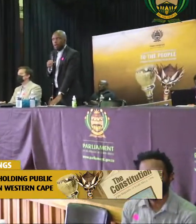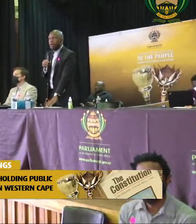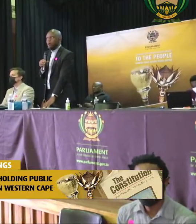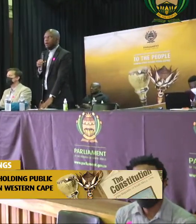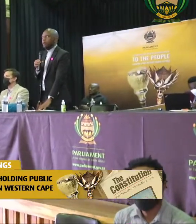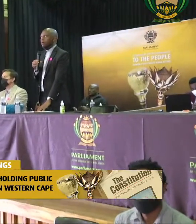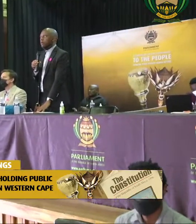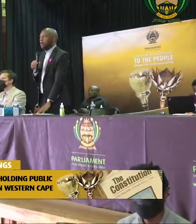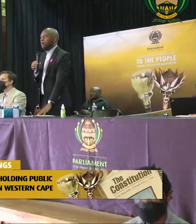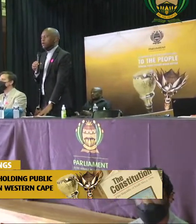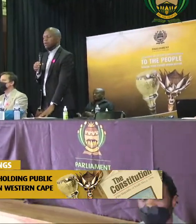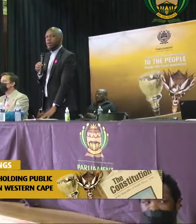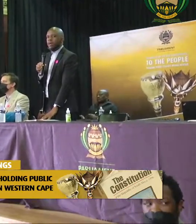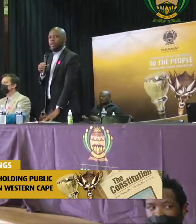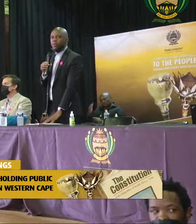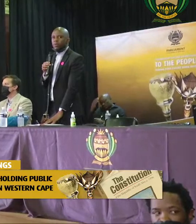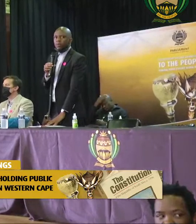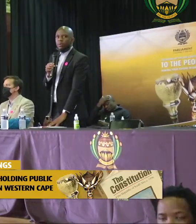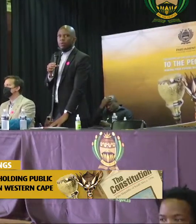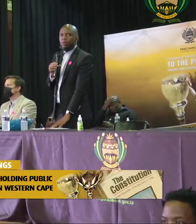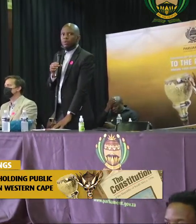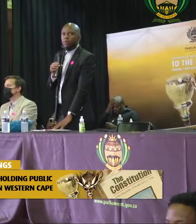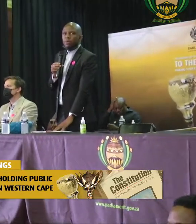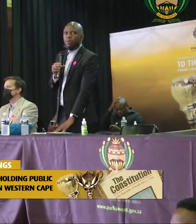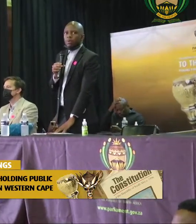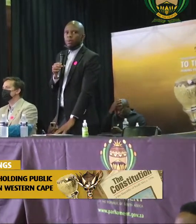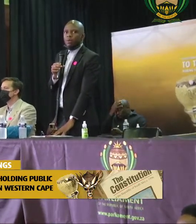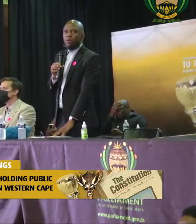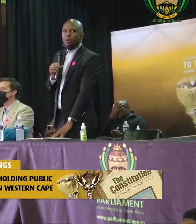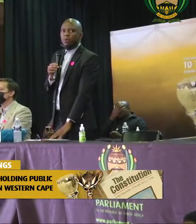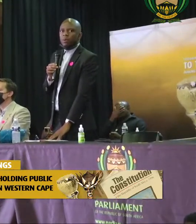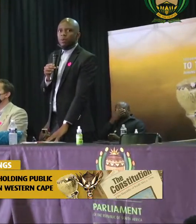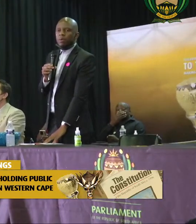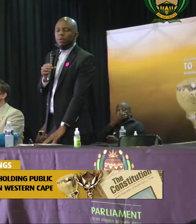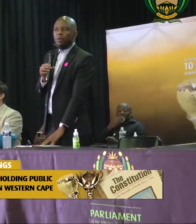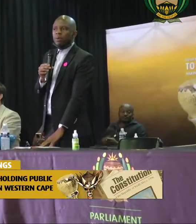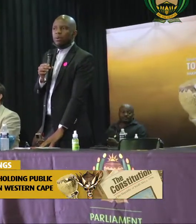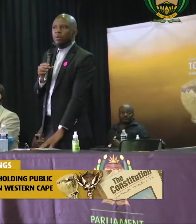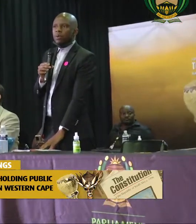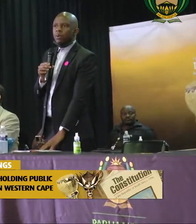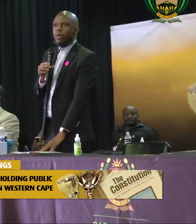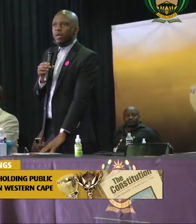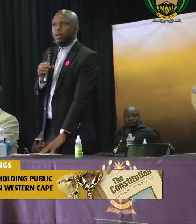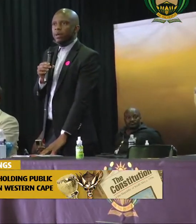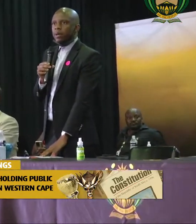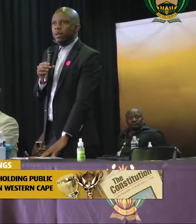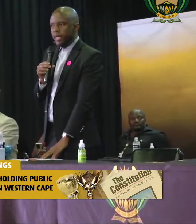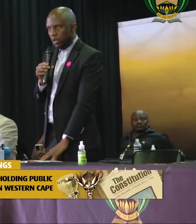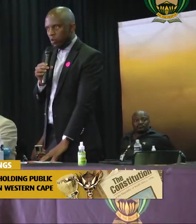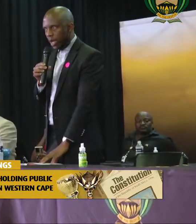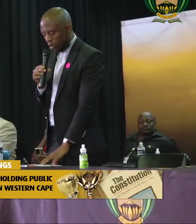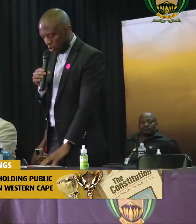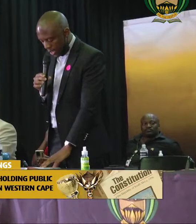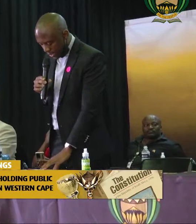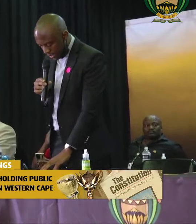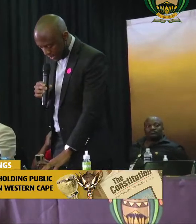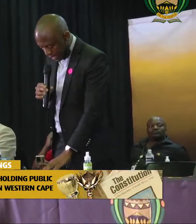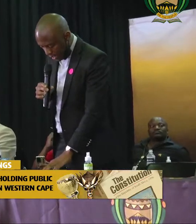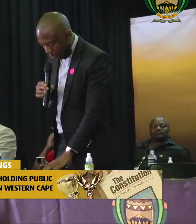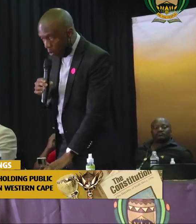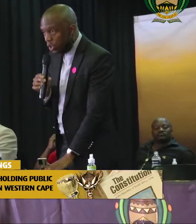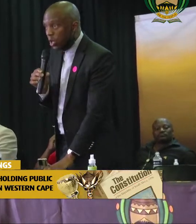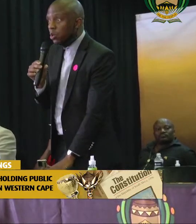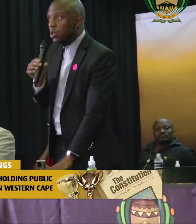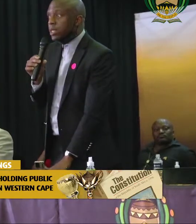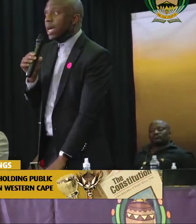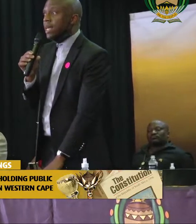ngaba bapheli babini ukuba abanye bakwaziswa ngohloniphelekileyo okaMathonsi. Then we'll acknowledge them.